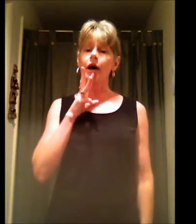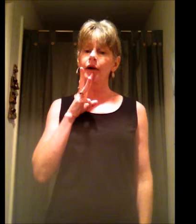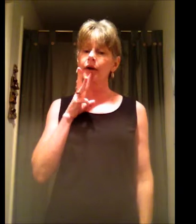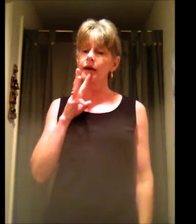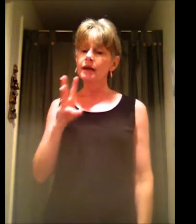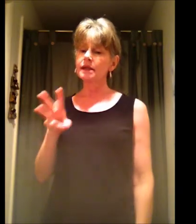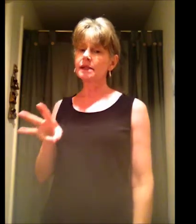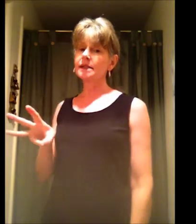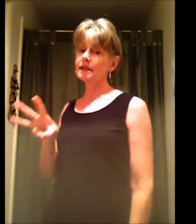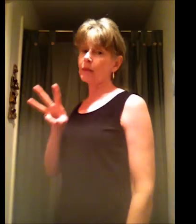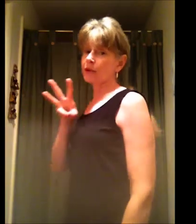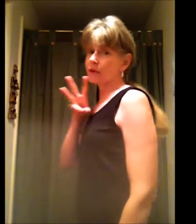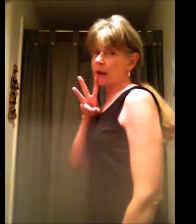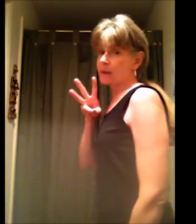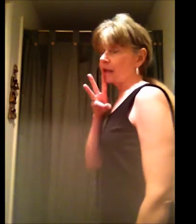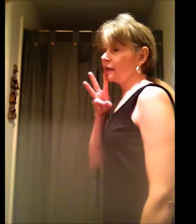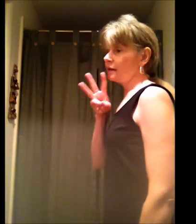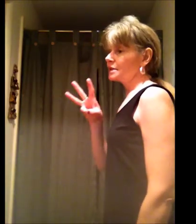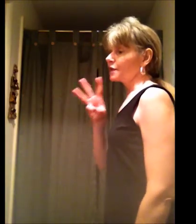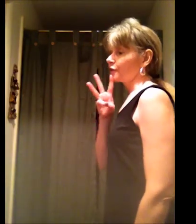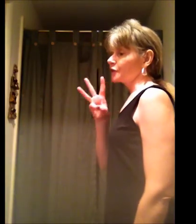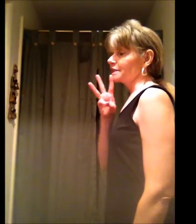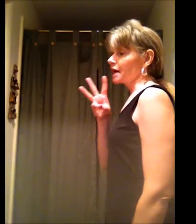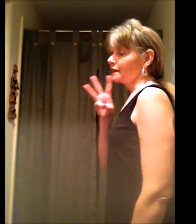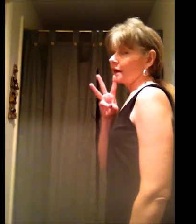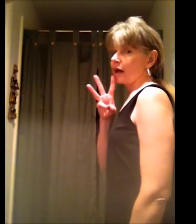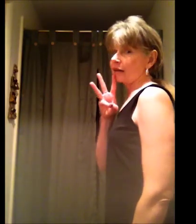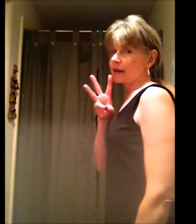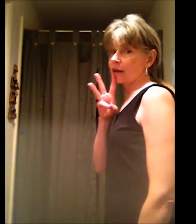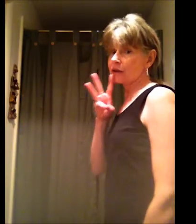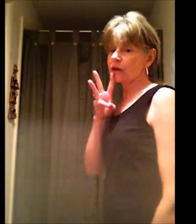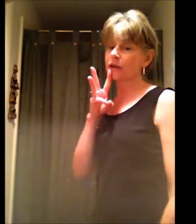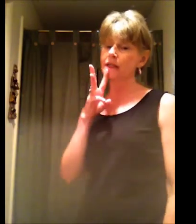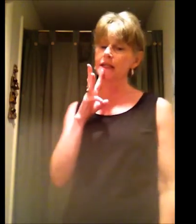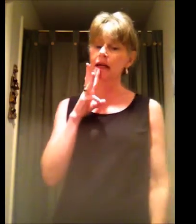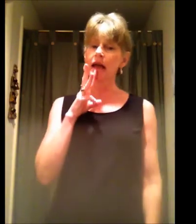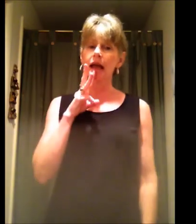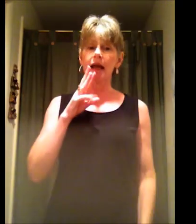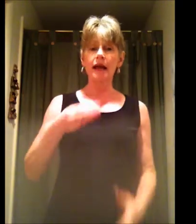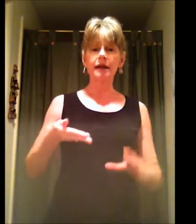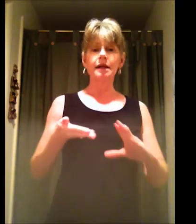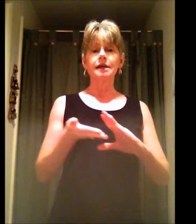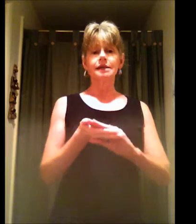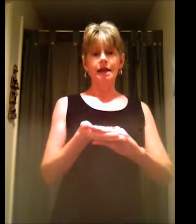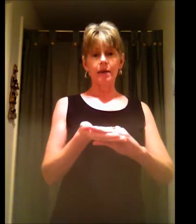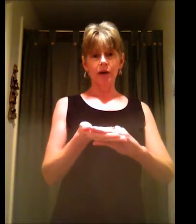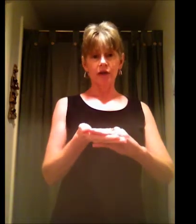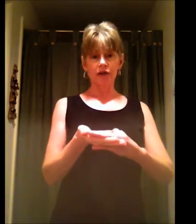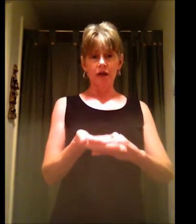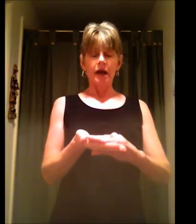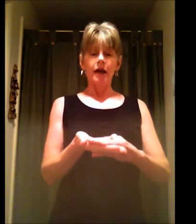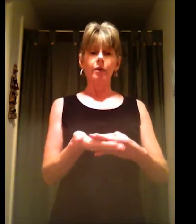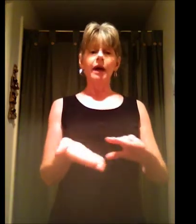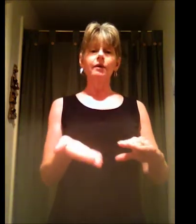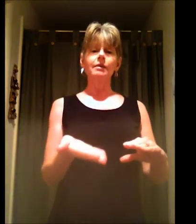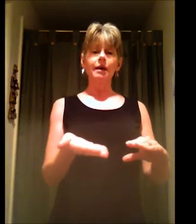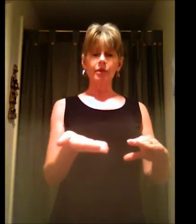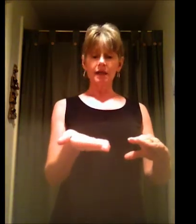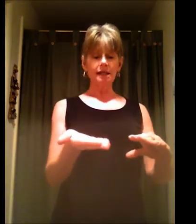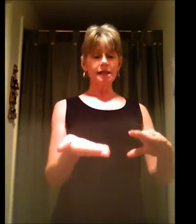Water. This is a W coming in. It's the first sign that Helen Keller learned. And sandwich. And the way to remember this is